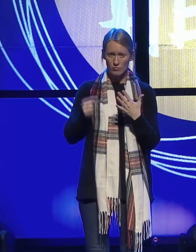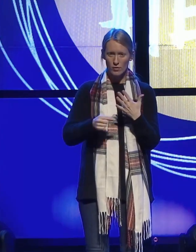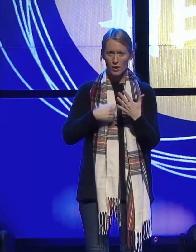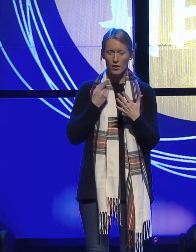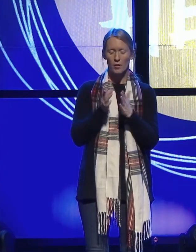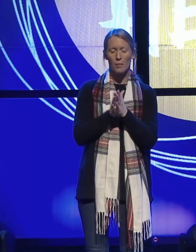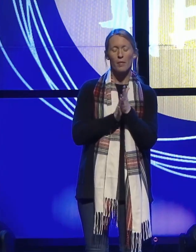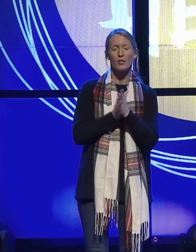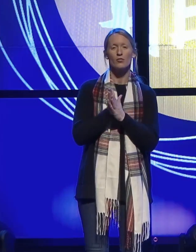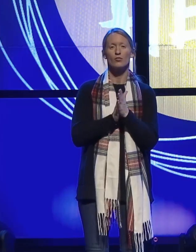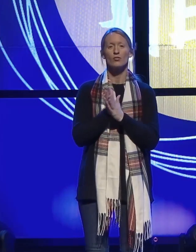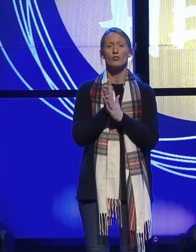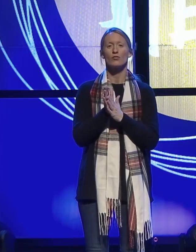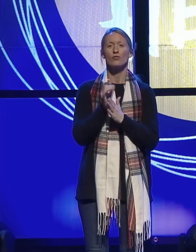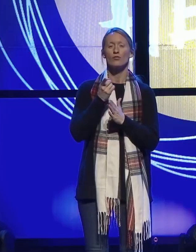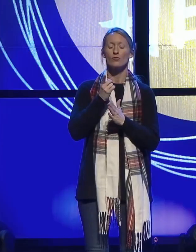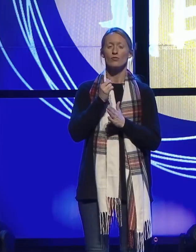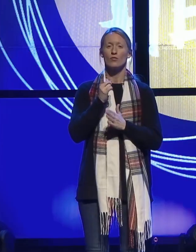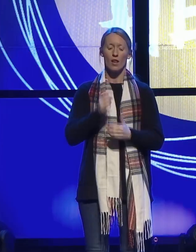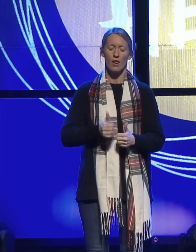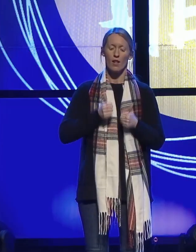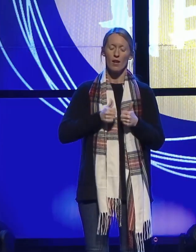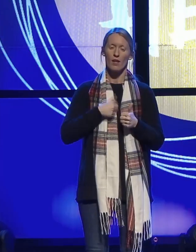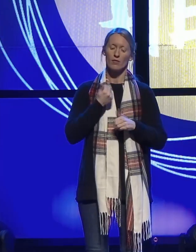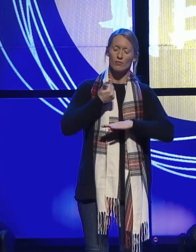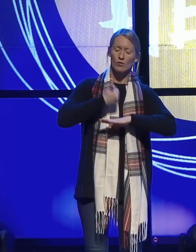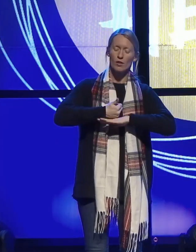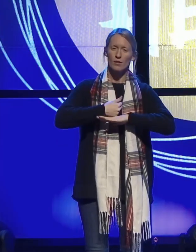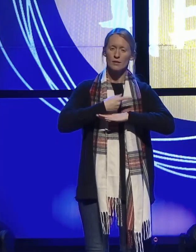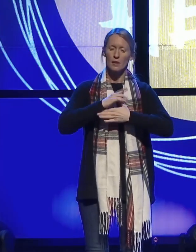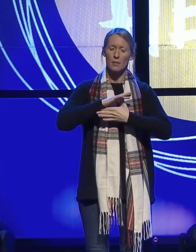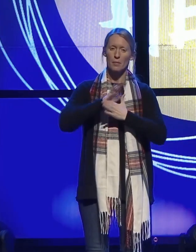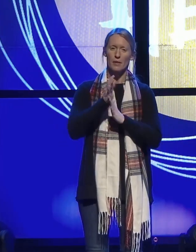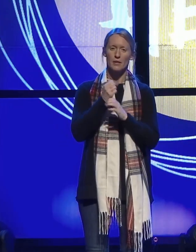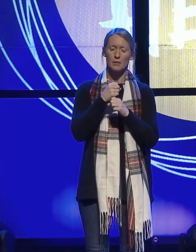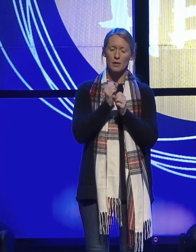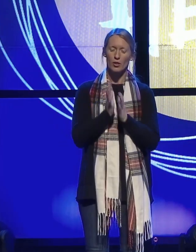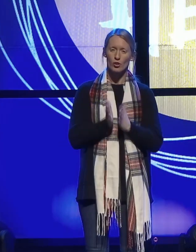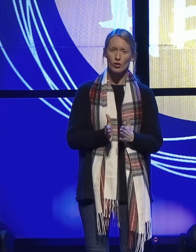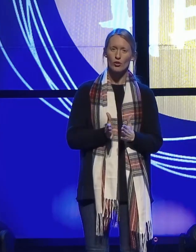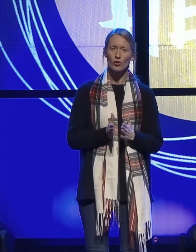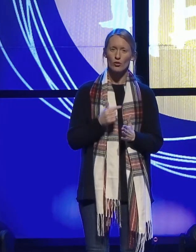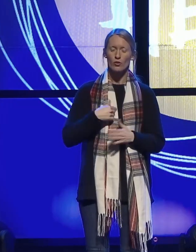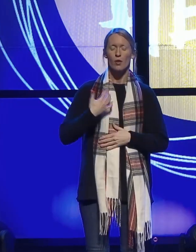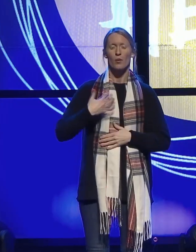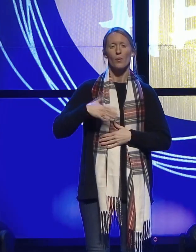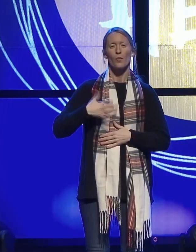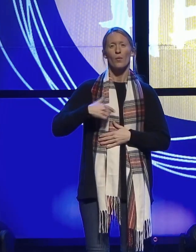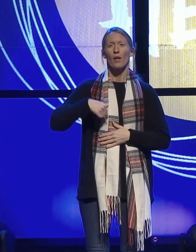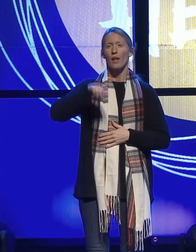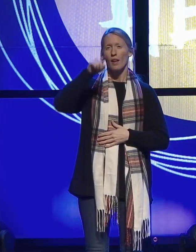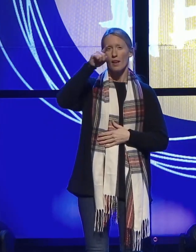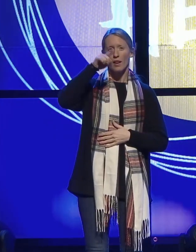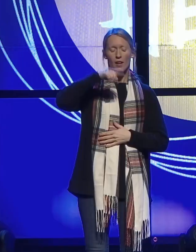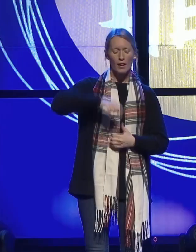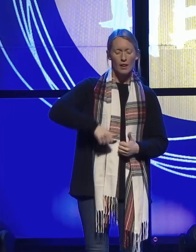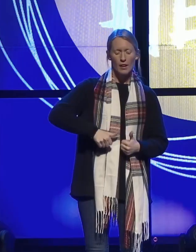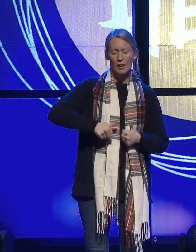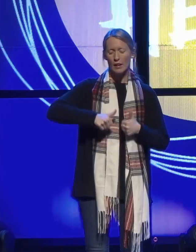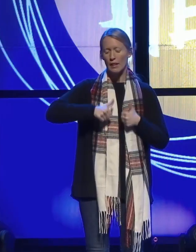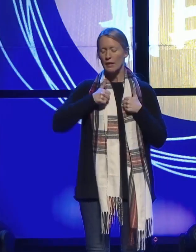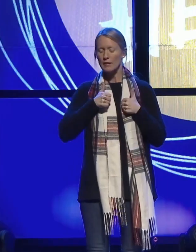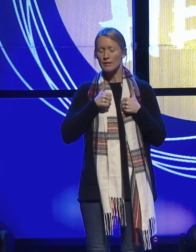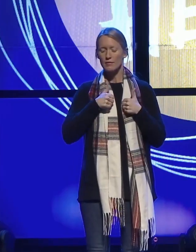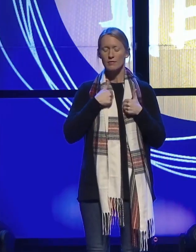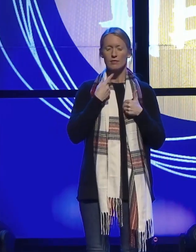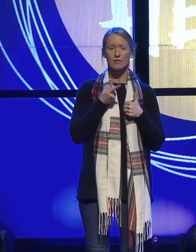for a life grounded as a peacemaker. Boy, I just feel like, man, there's a way to live. There's a way to squeeze the orange